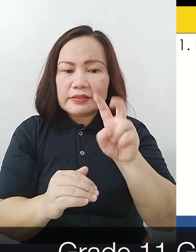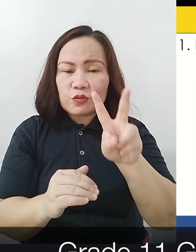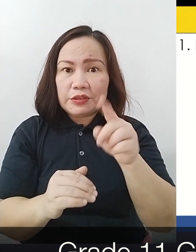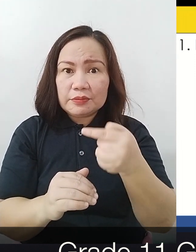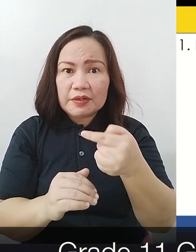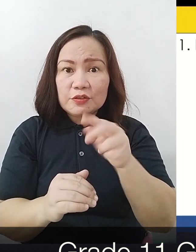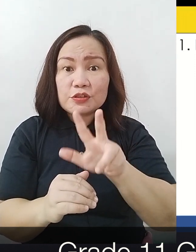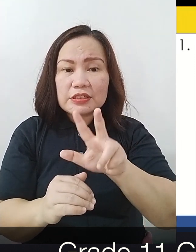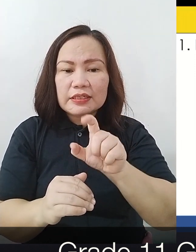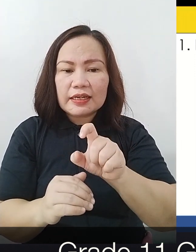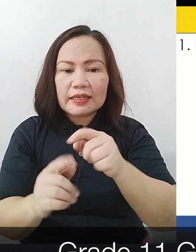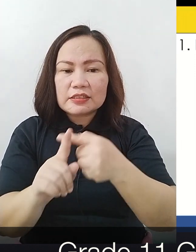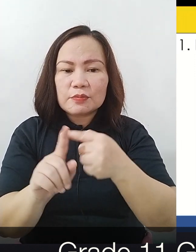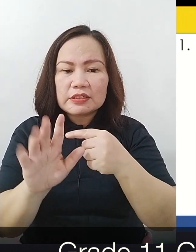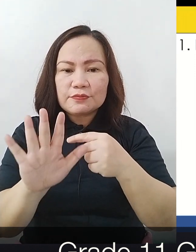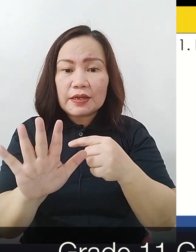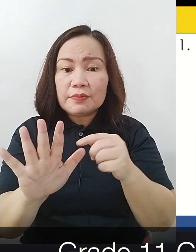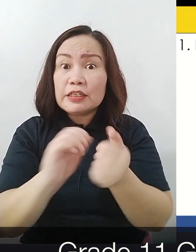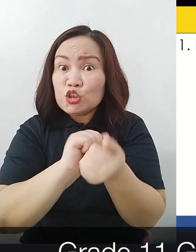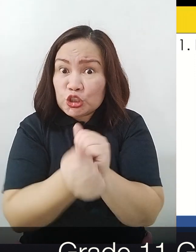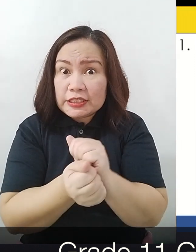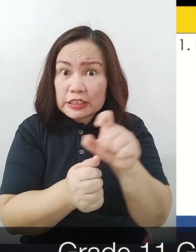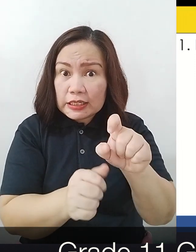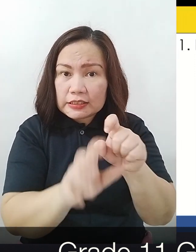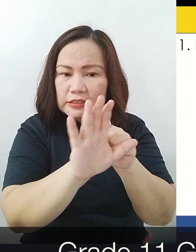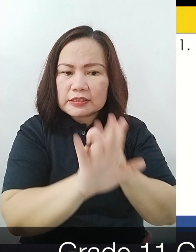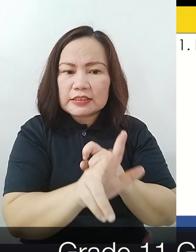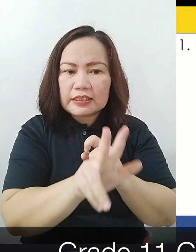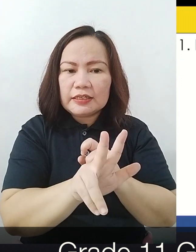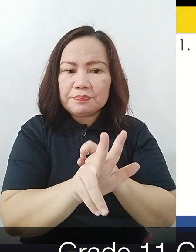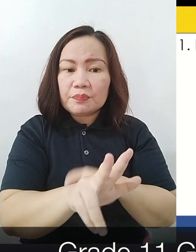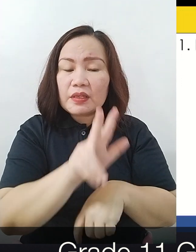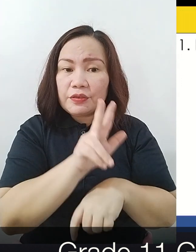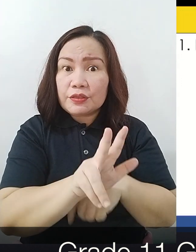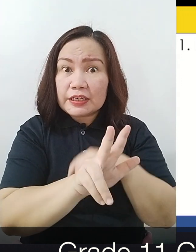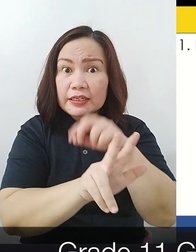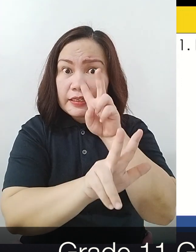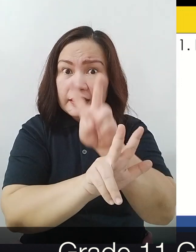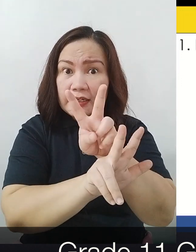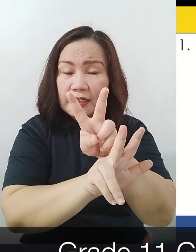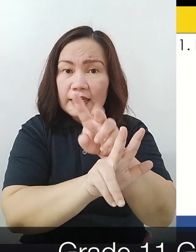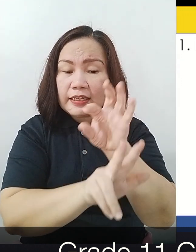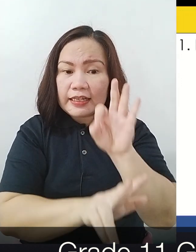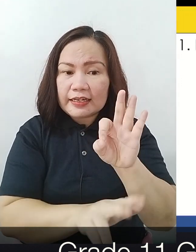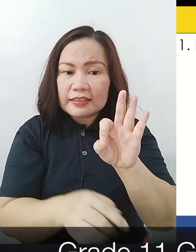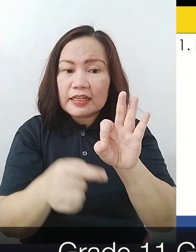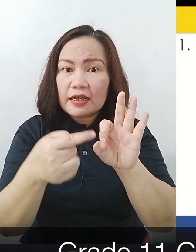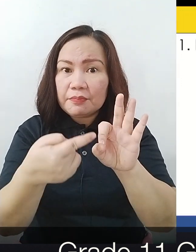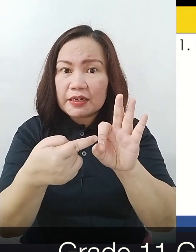plus 5. What will be the answer? If x is 3,